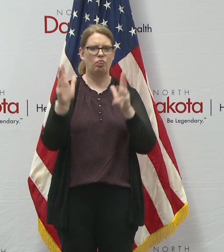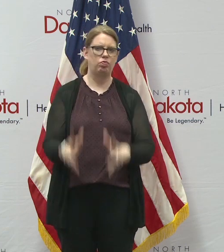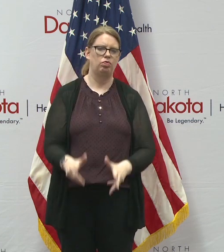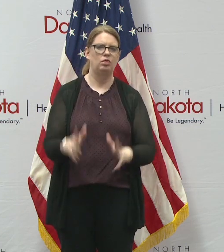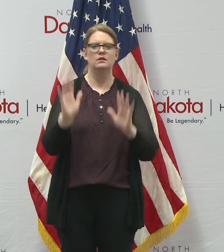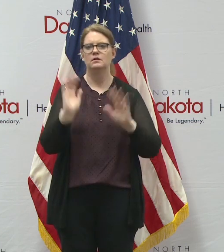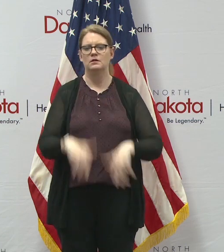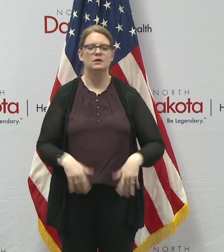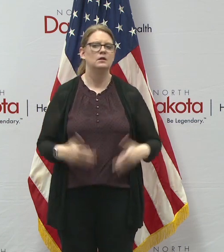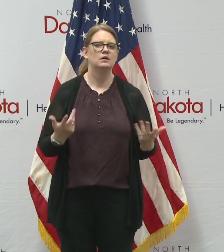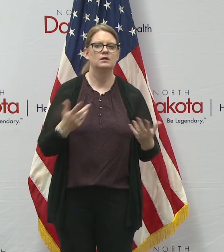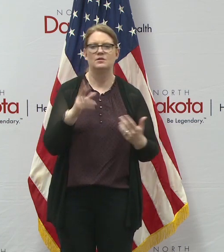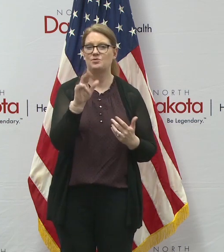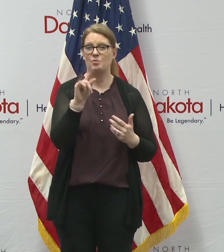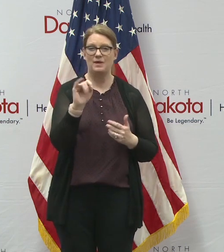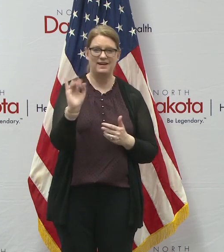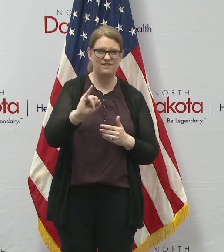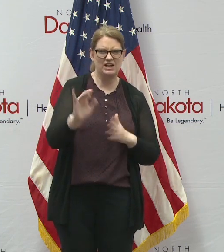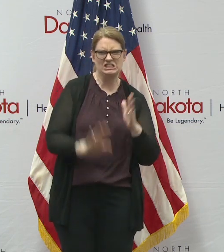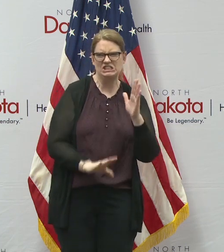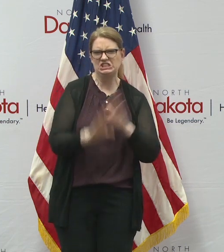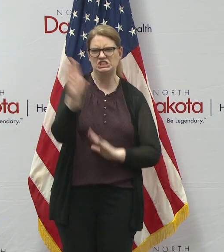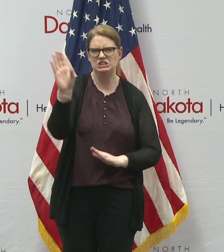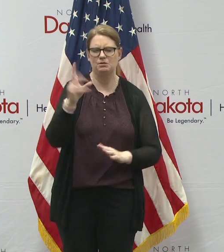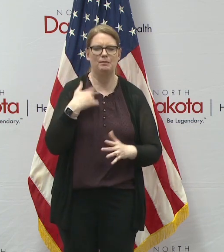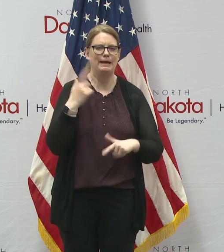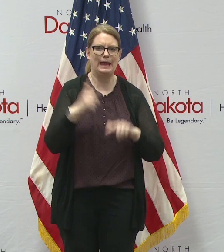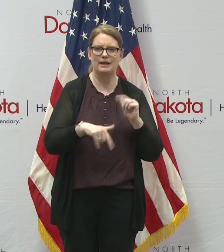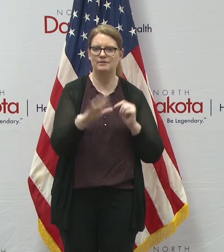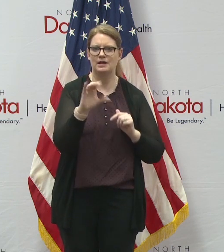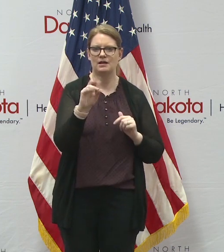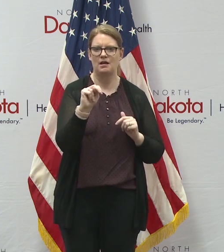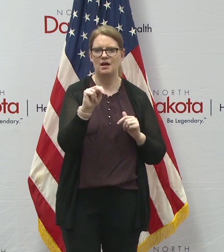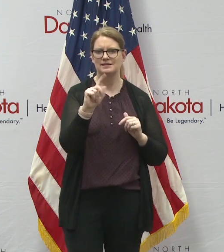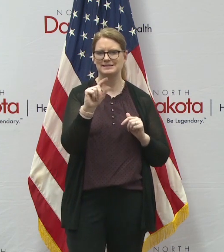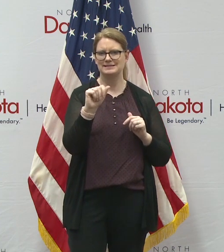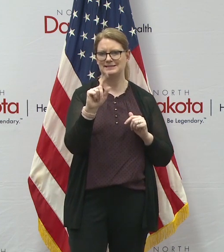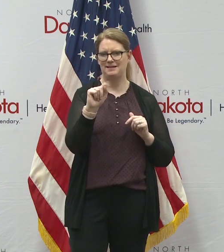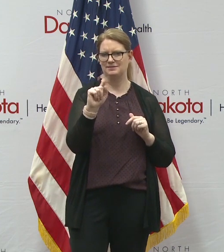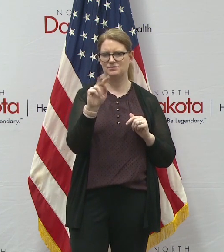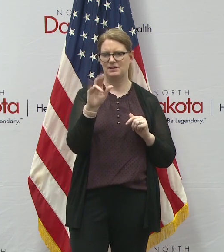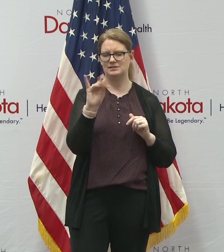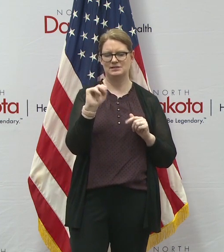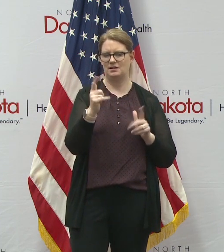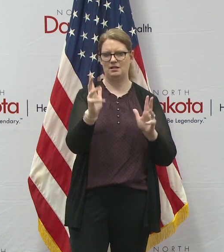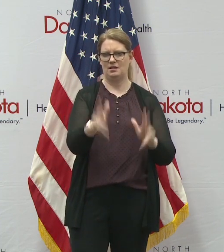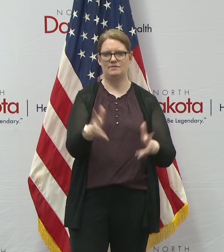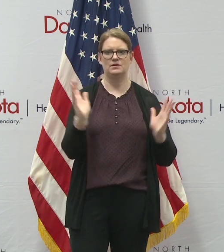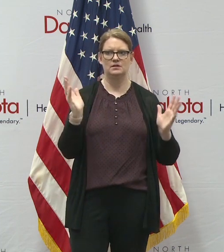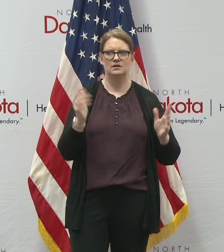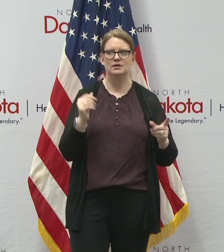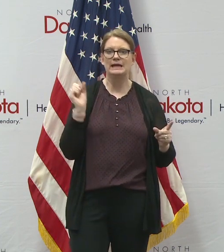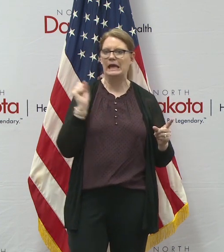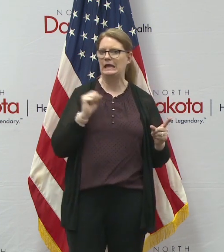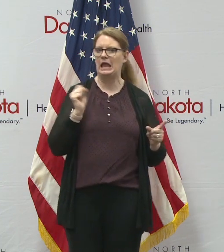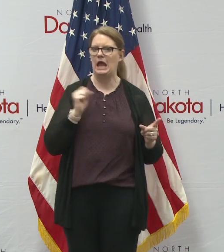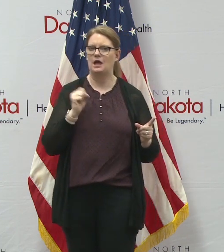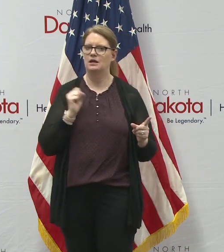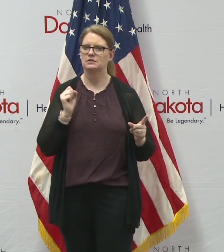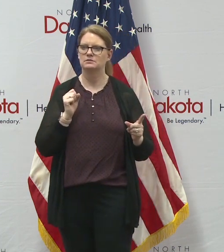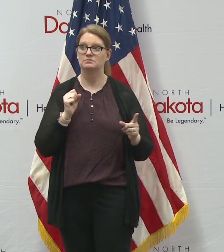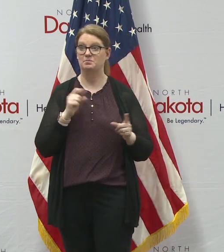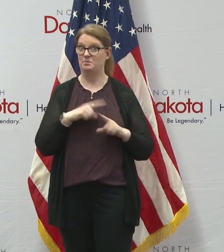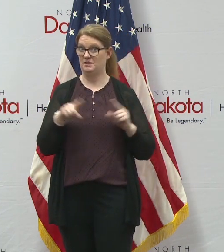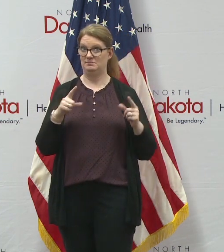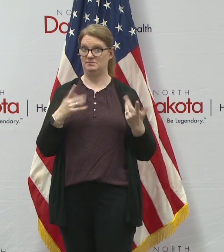states where the rate of infection is a lot higher. Yeah, there's a point when when you would abandon it, but we're not near that today.